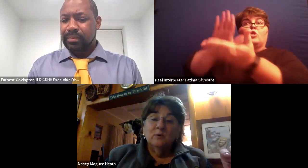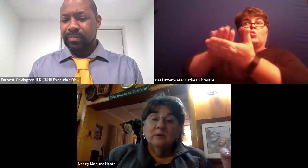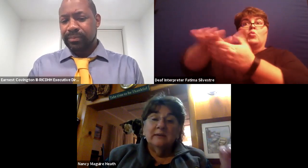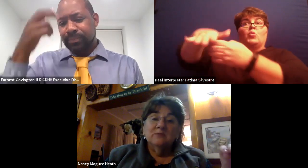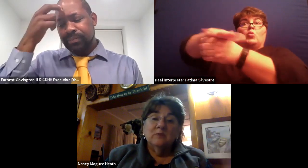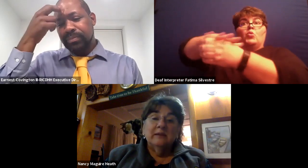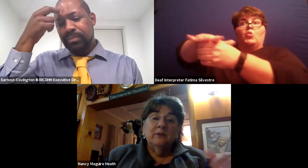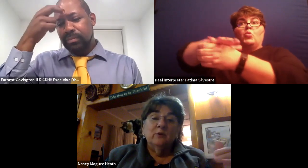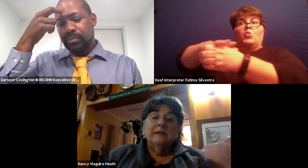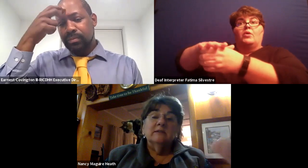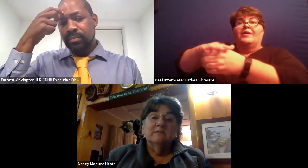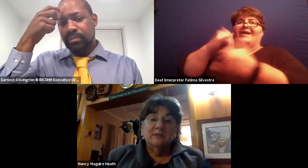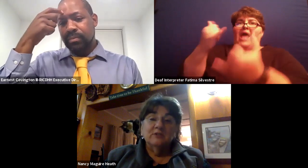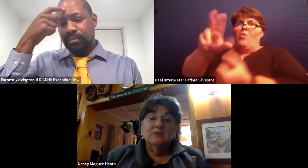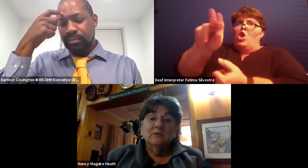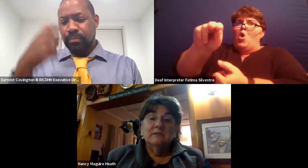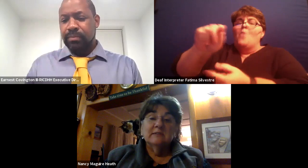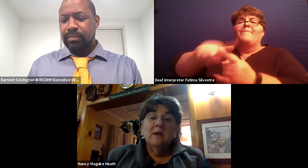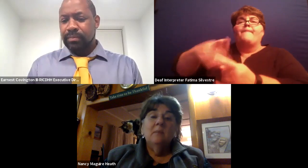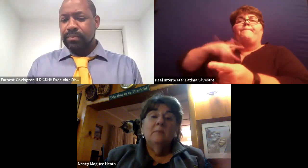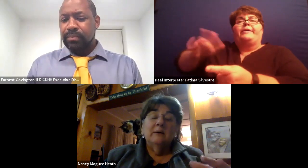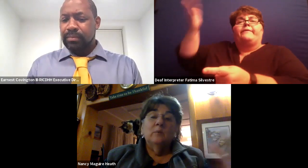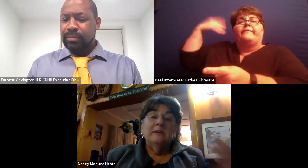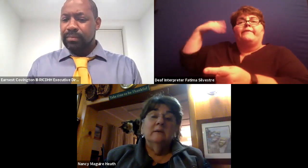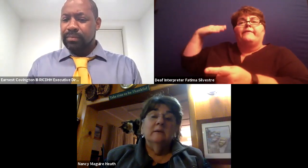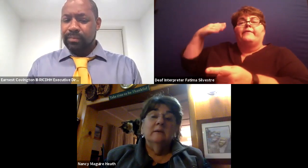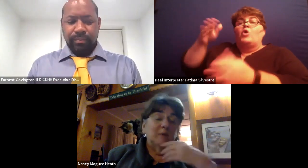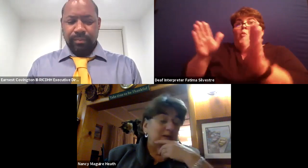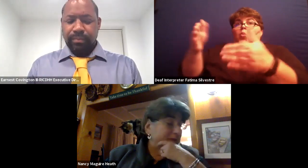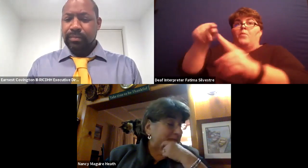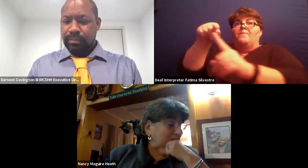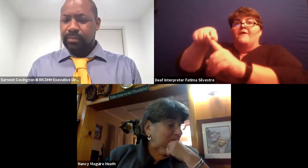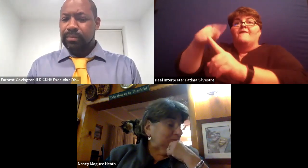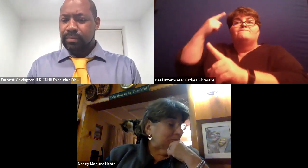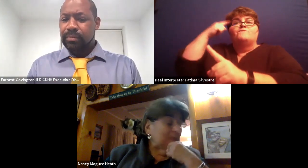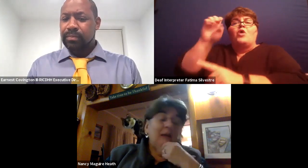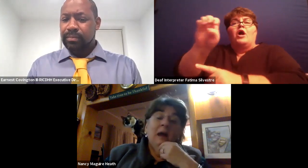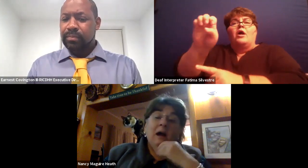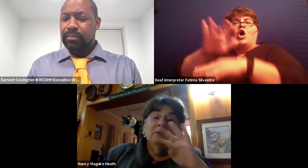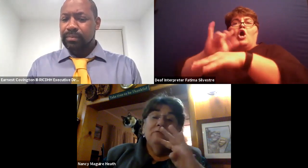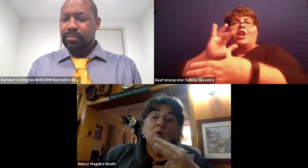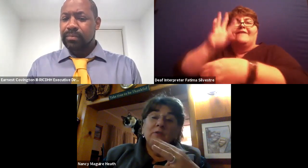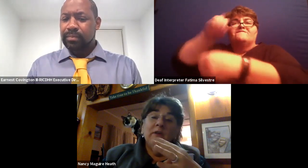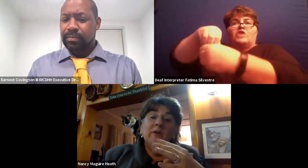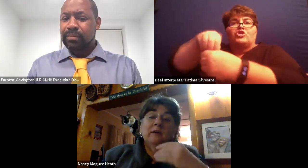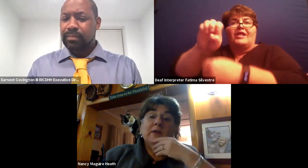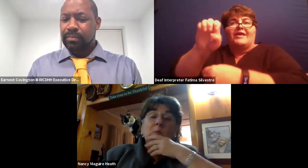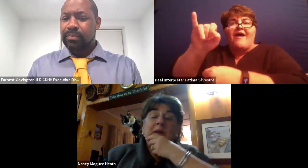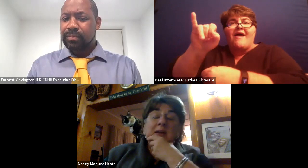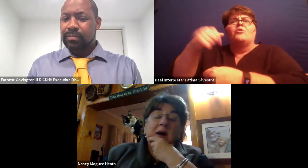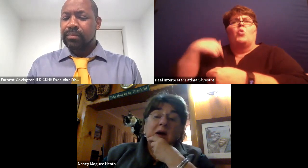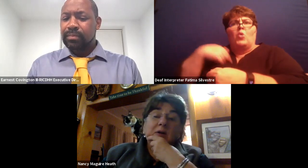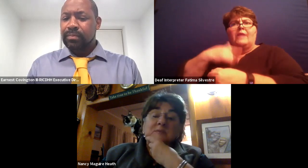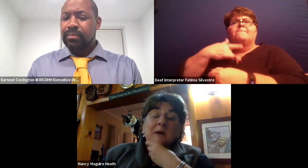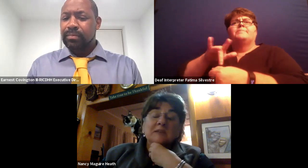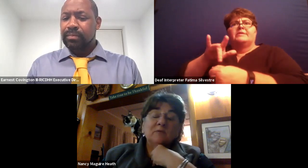our school. It is really an early intervention service, but we help sponsor it. The 4th area that